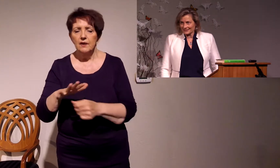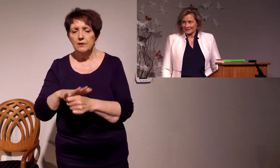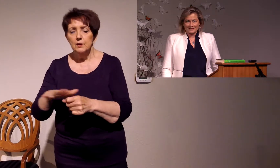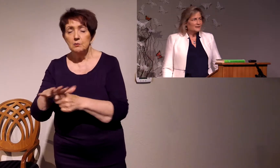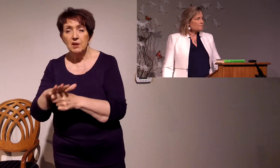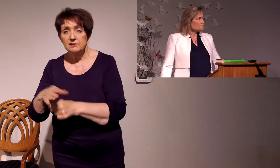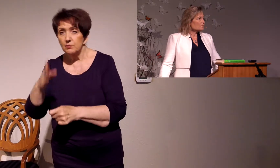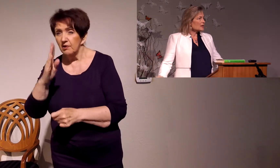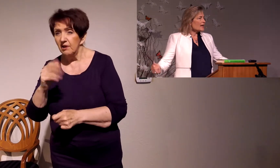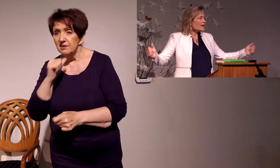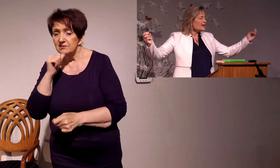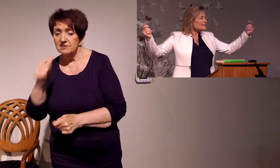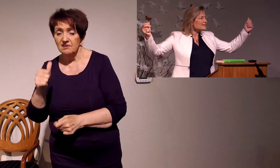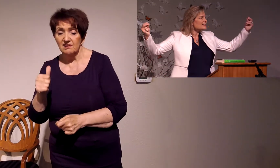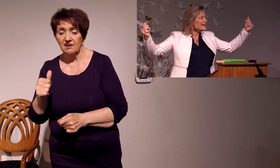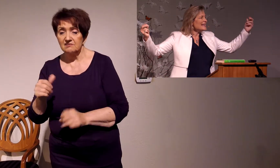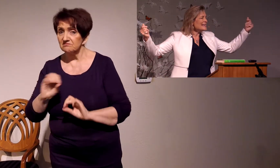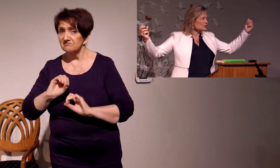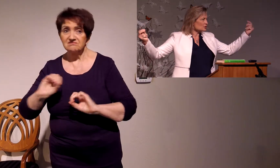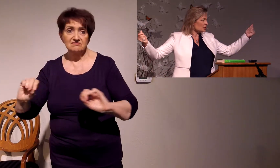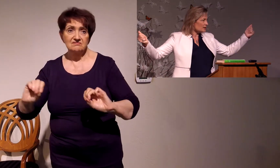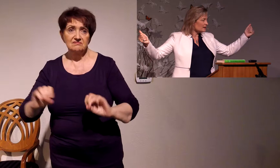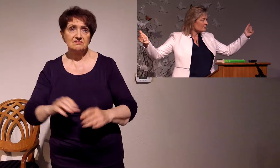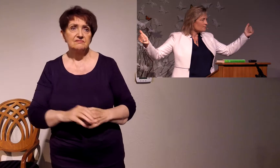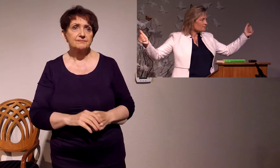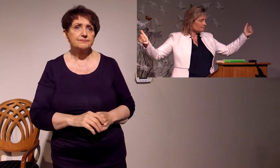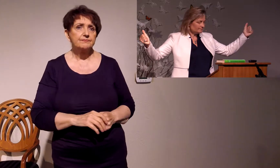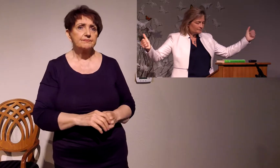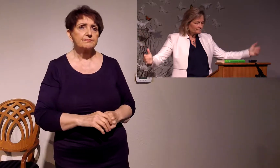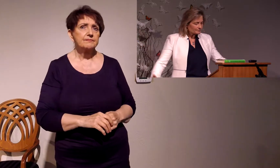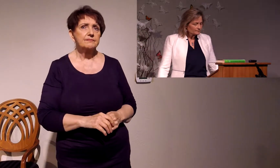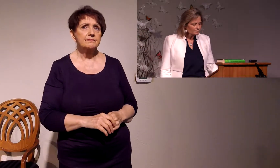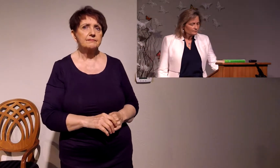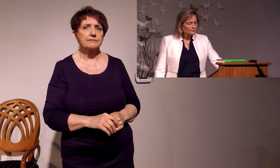not. It's this energy.